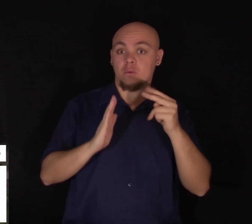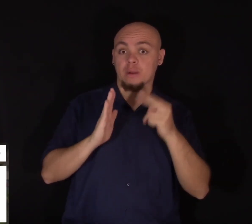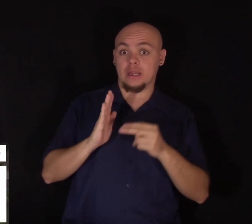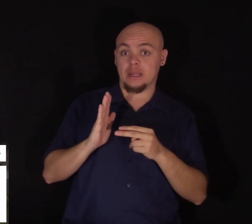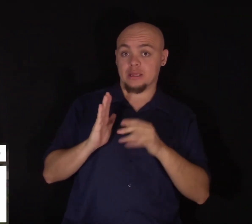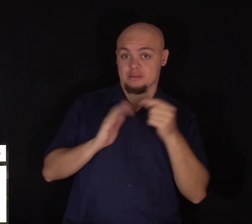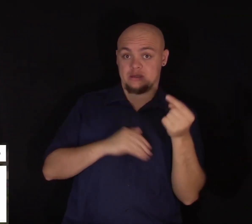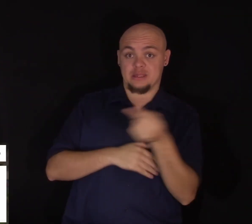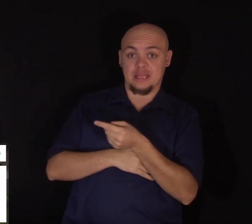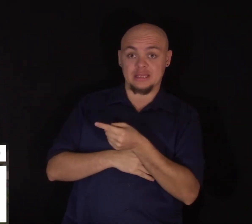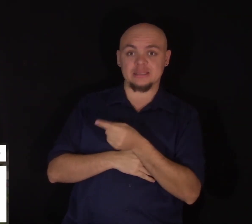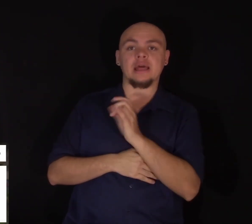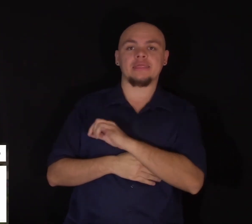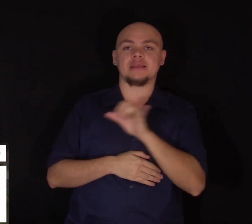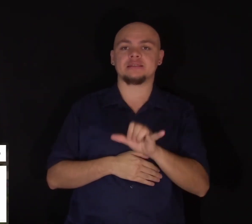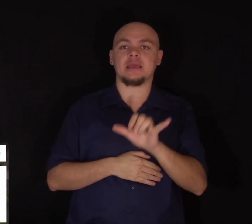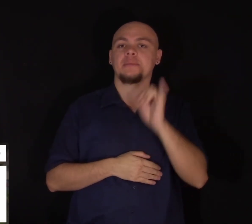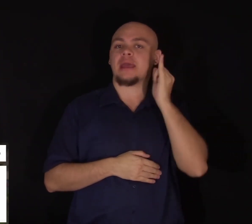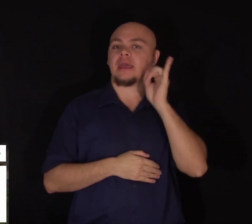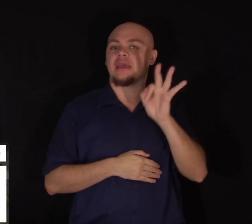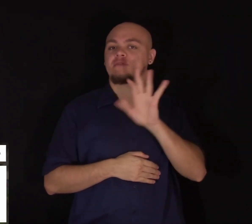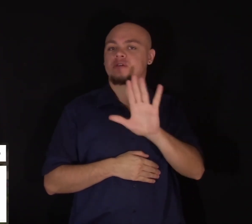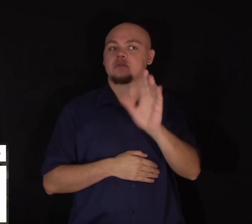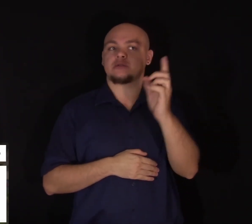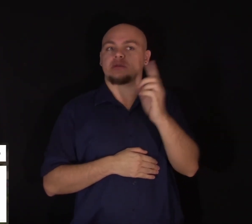someone you love, because